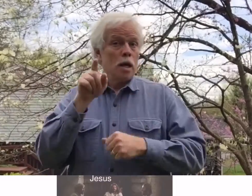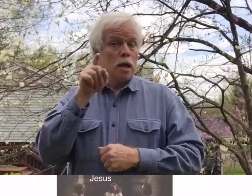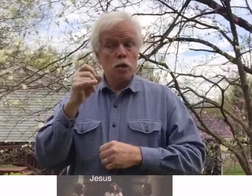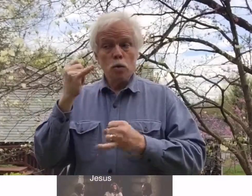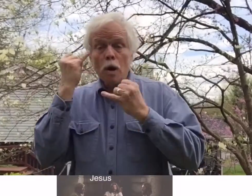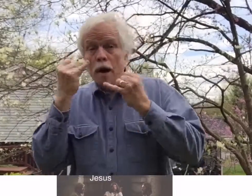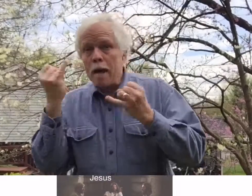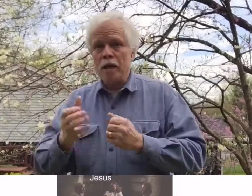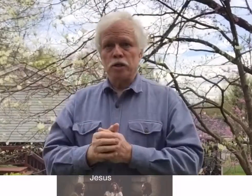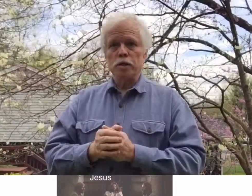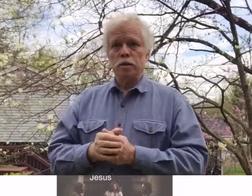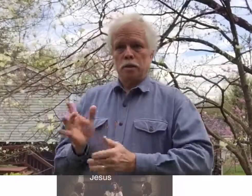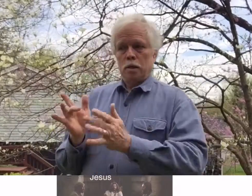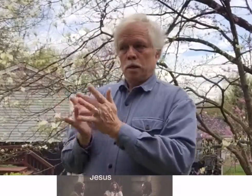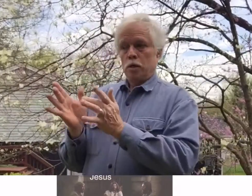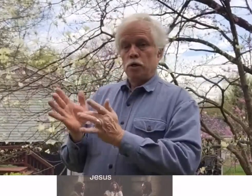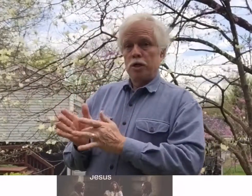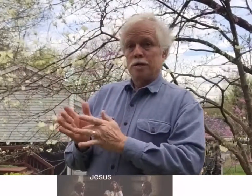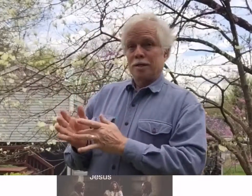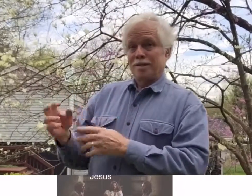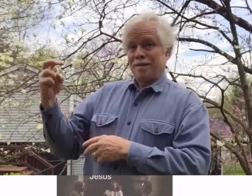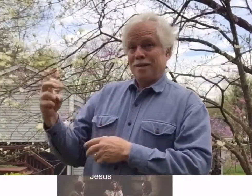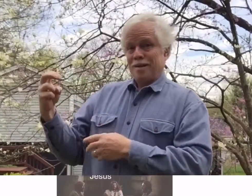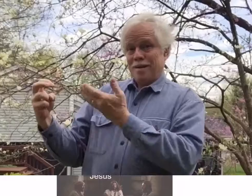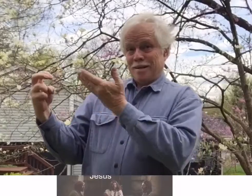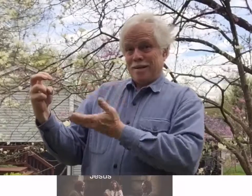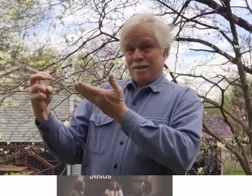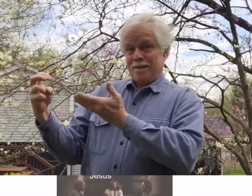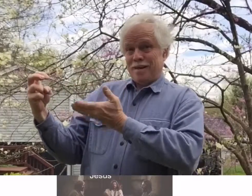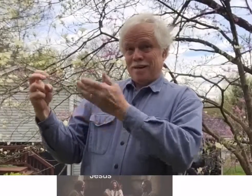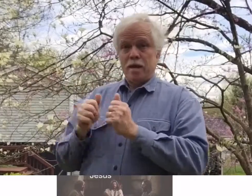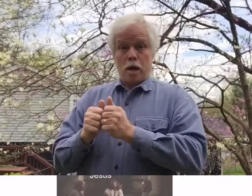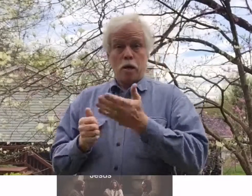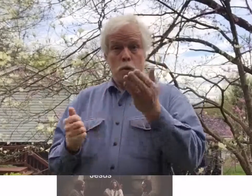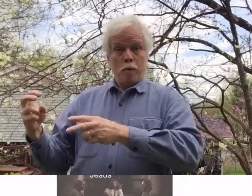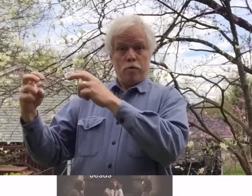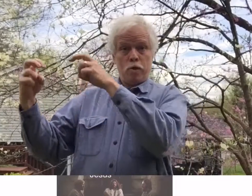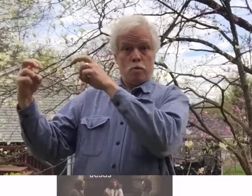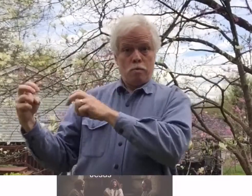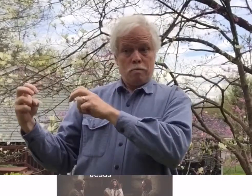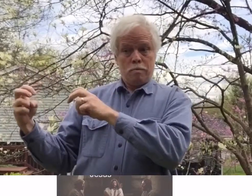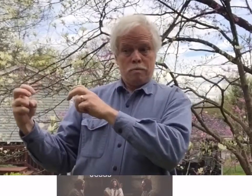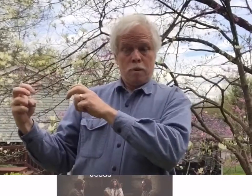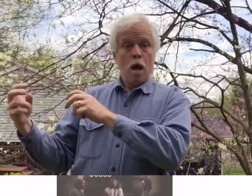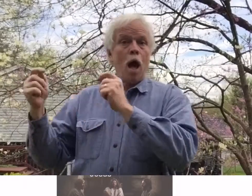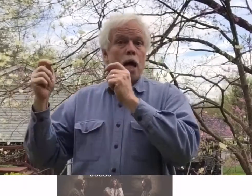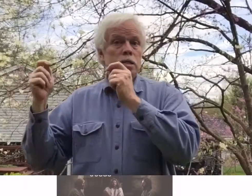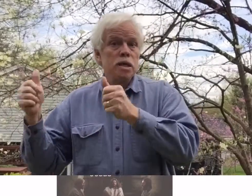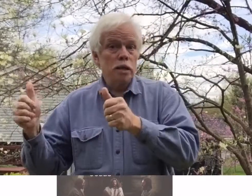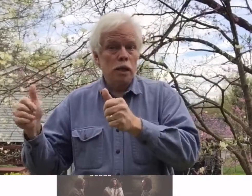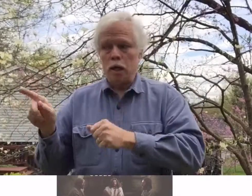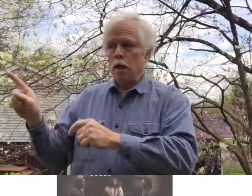Can you imagine Jesus sitting there with you and suddenly